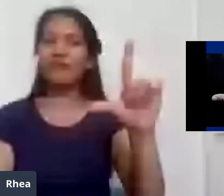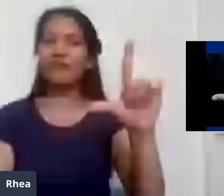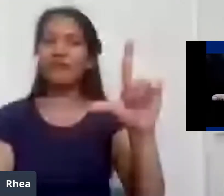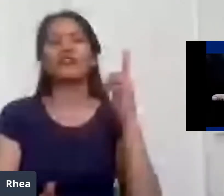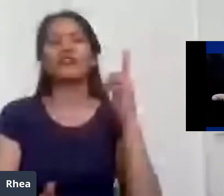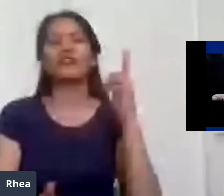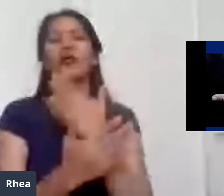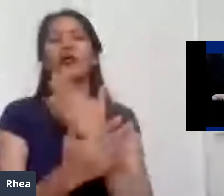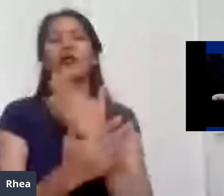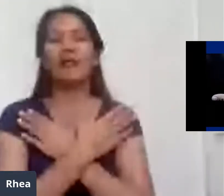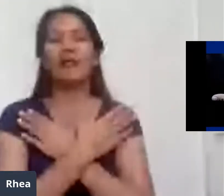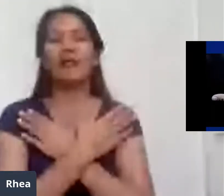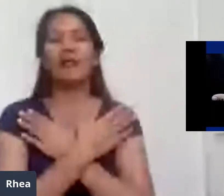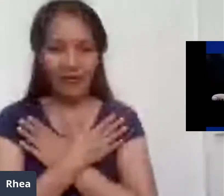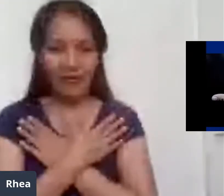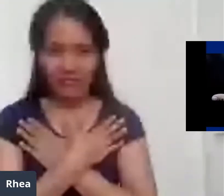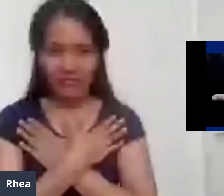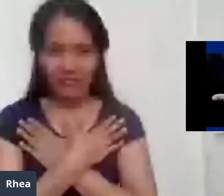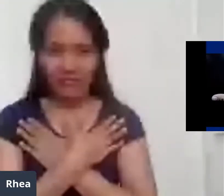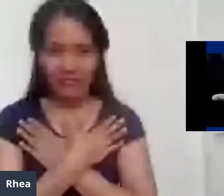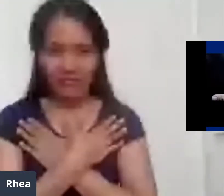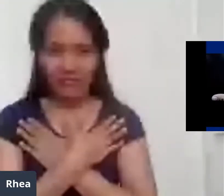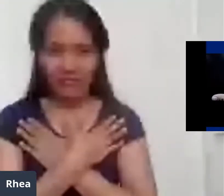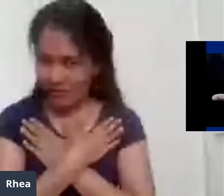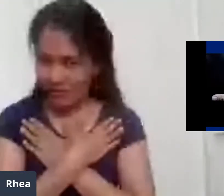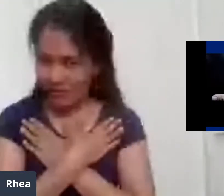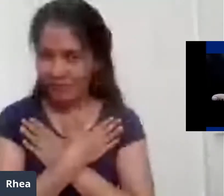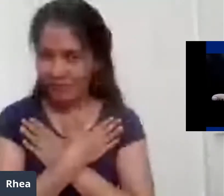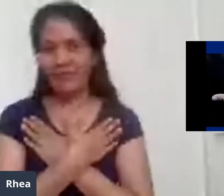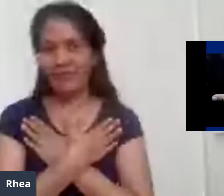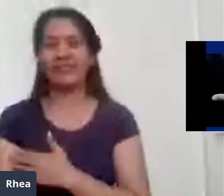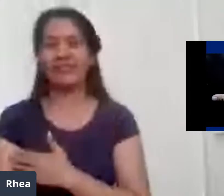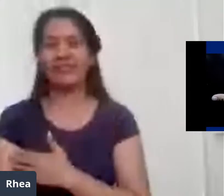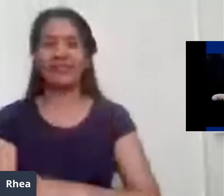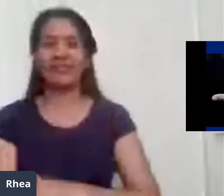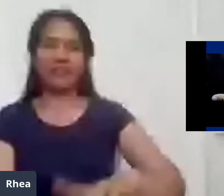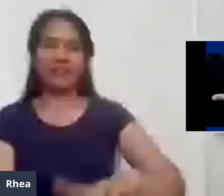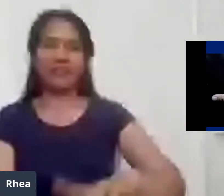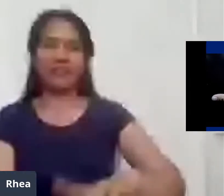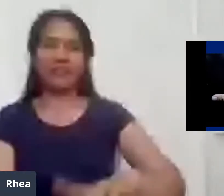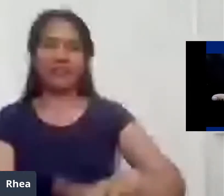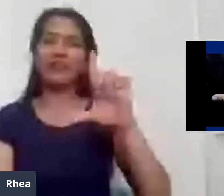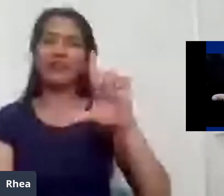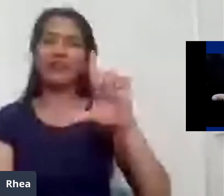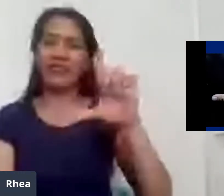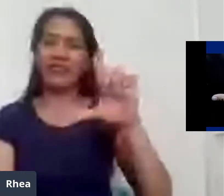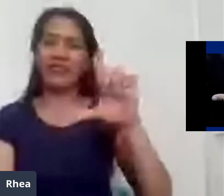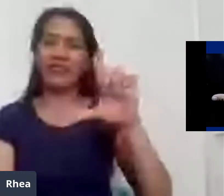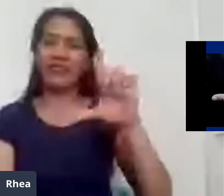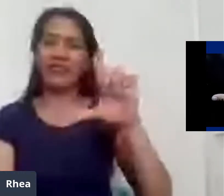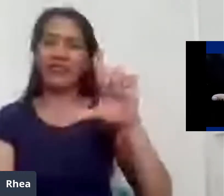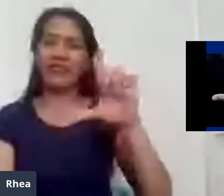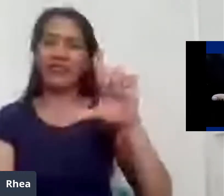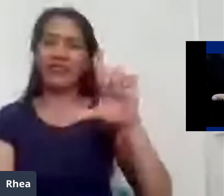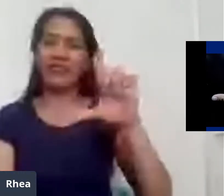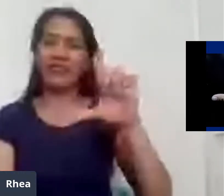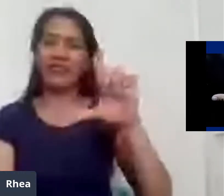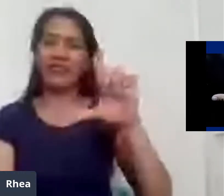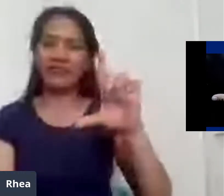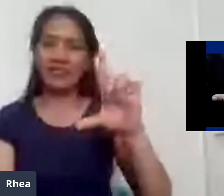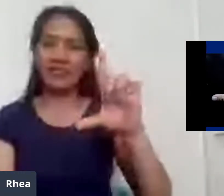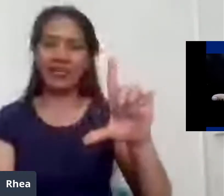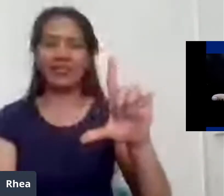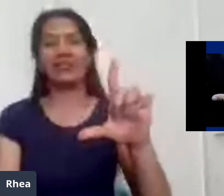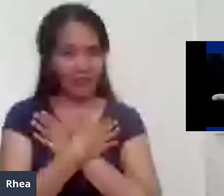we should show love. Love. All we need is